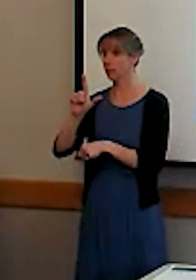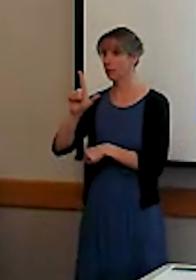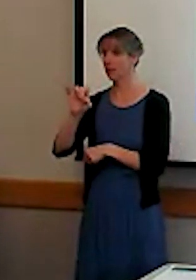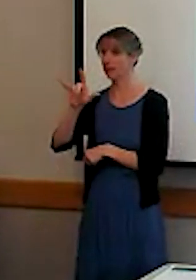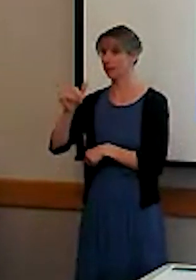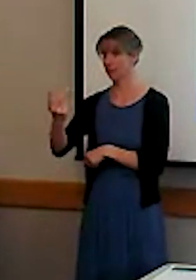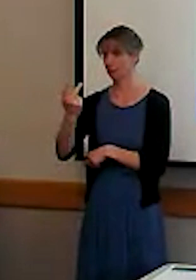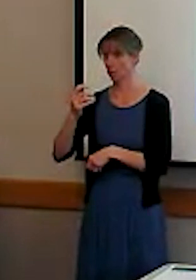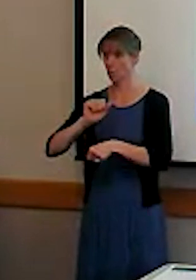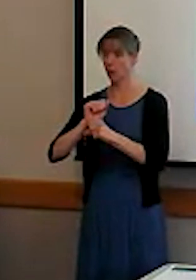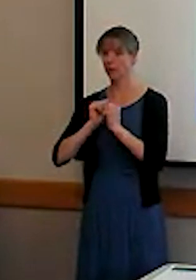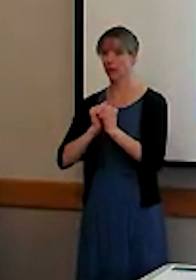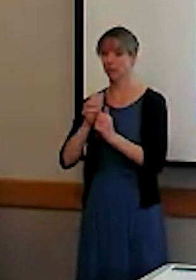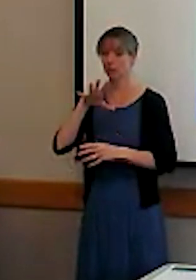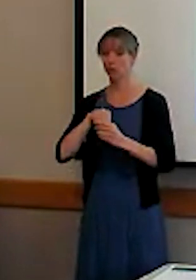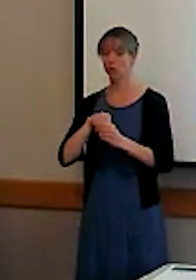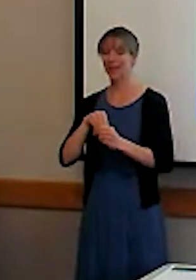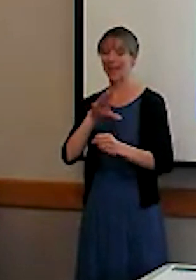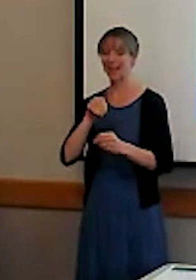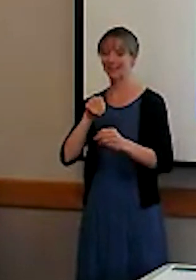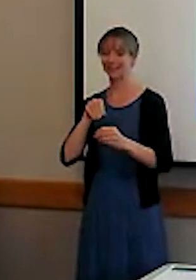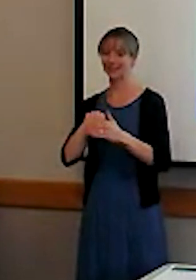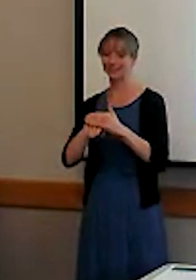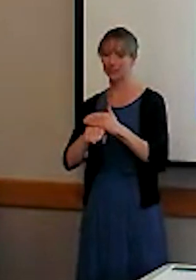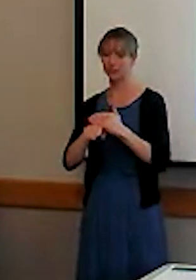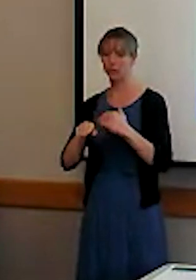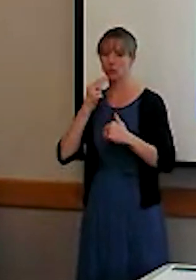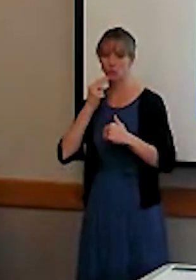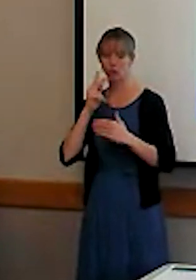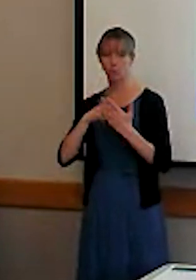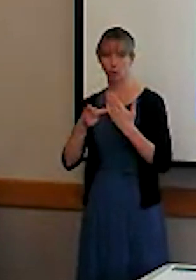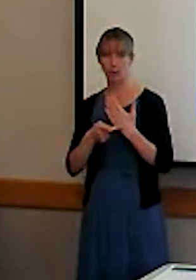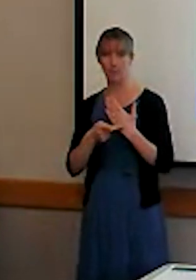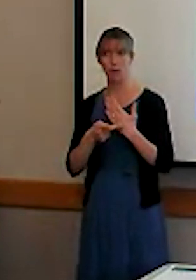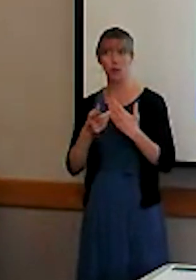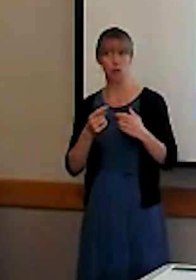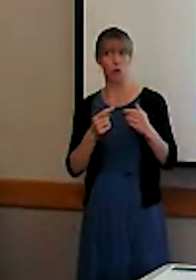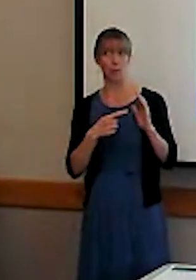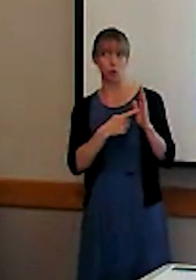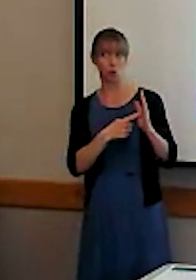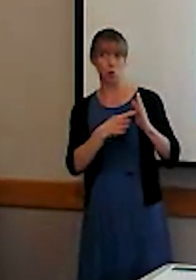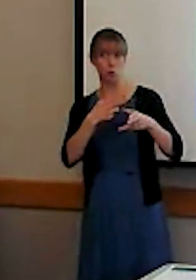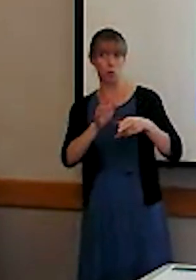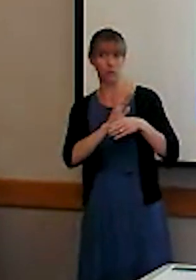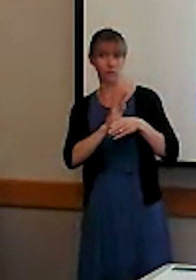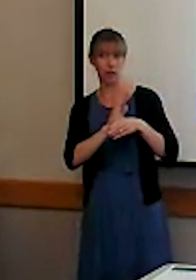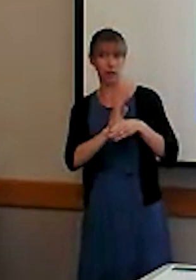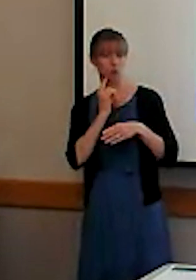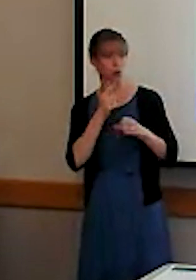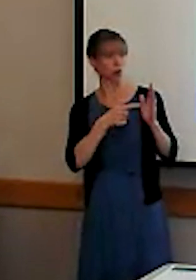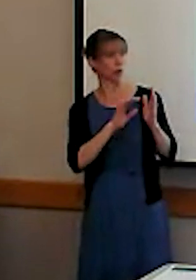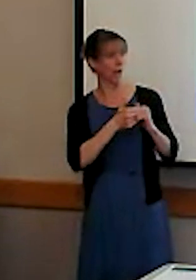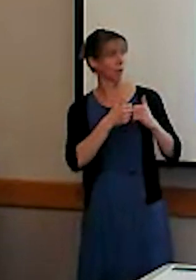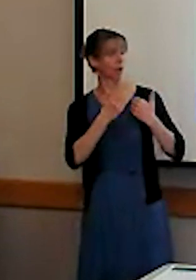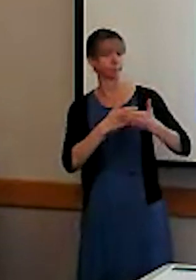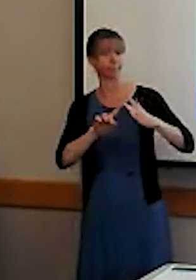Lindsay on this inclusive and accessible nutrition and cooking programs. So I'm going to play this little video for you. So this shows you how